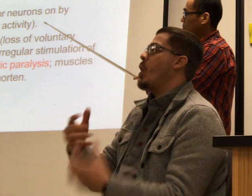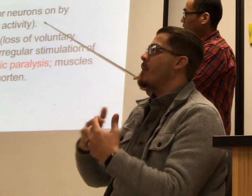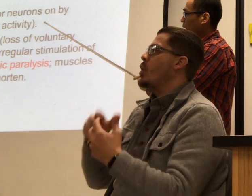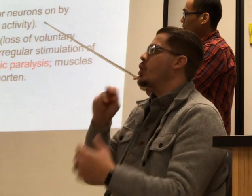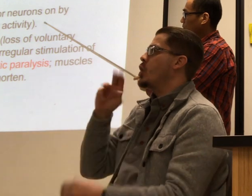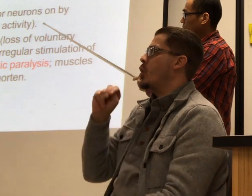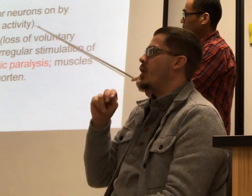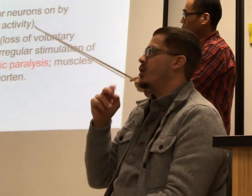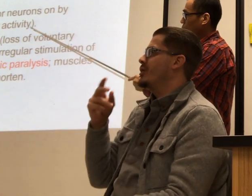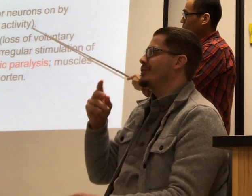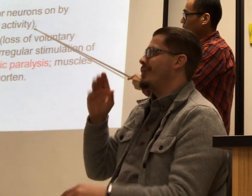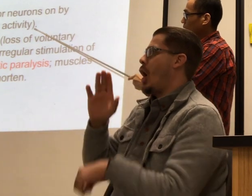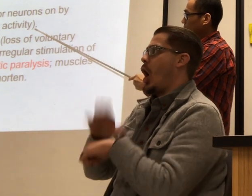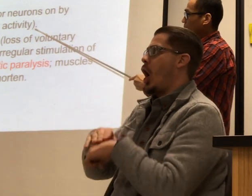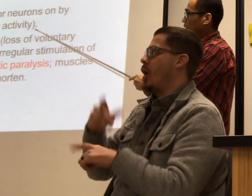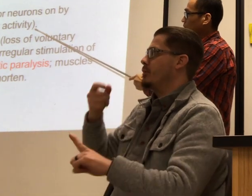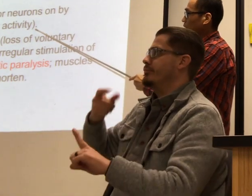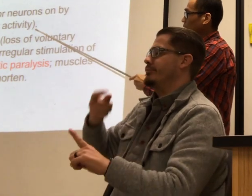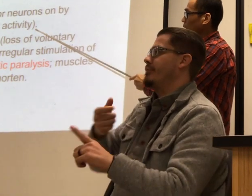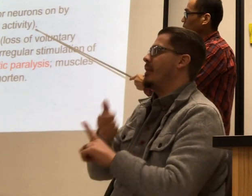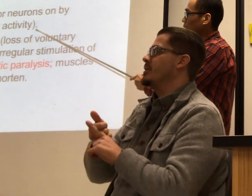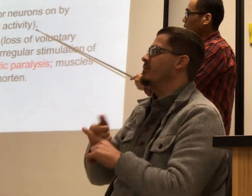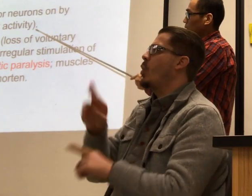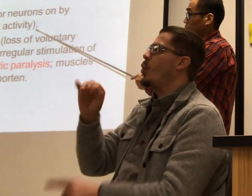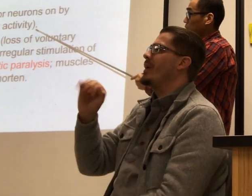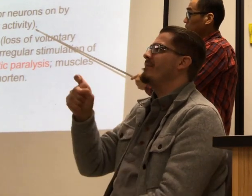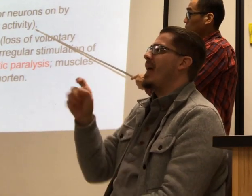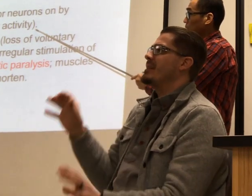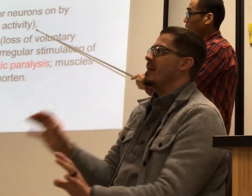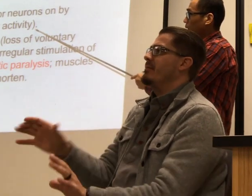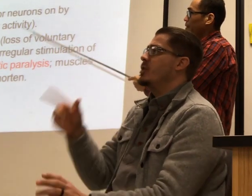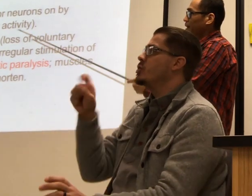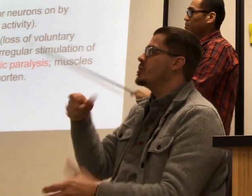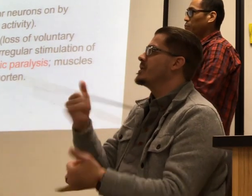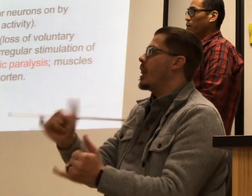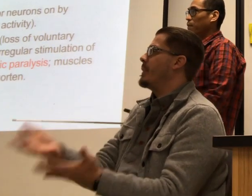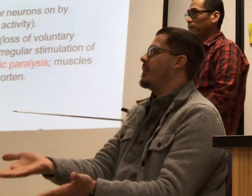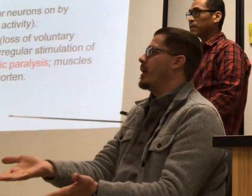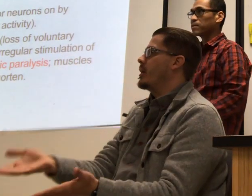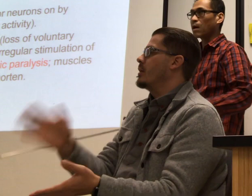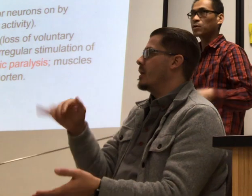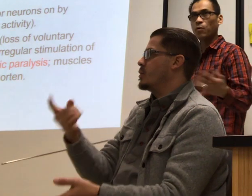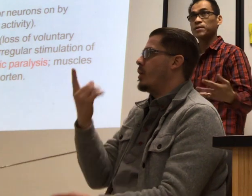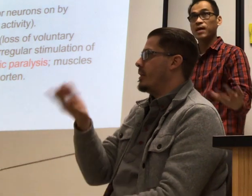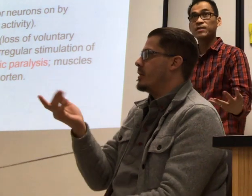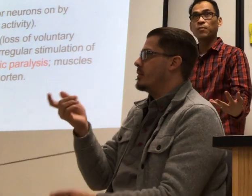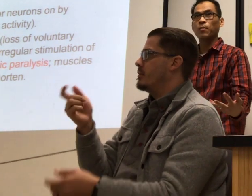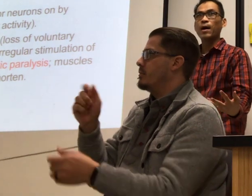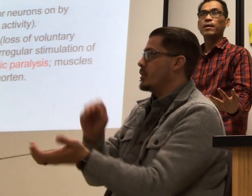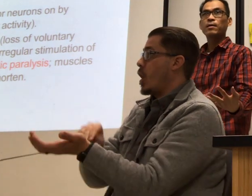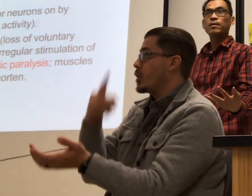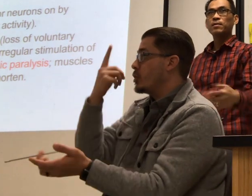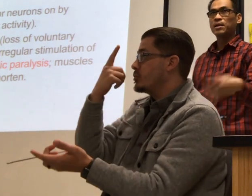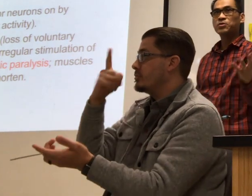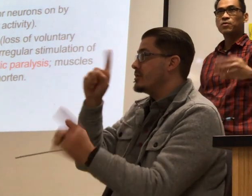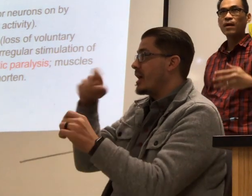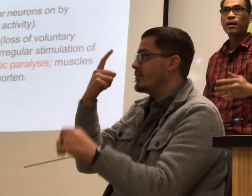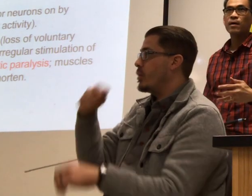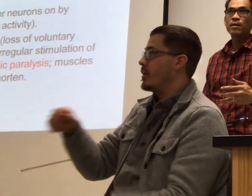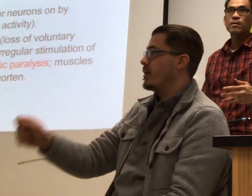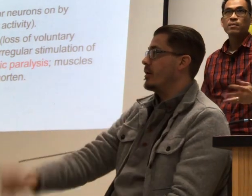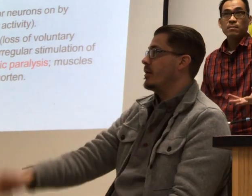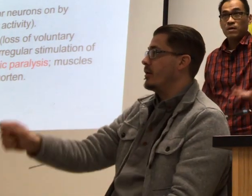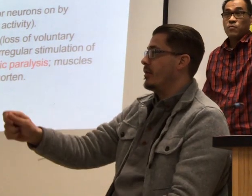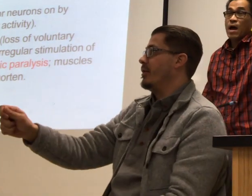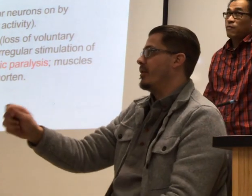on by themselves, so reflex activity should still be there. I mean, that's one of the things the doctor always tests for, right? The knee-jerk